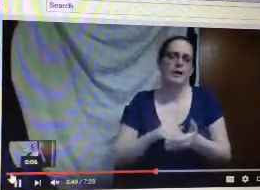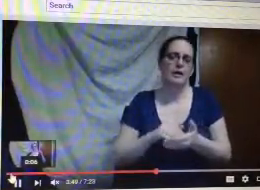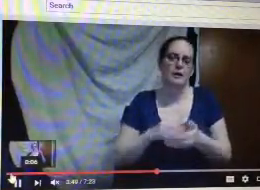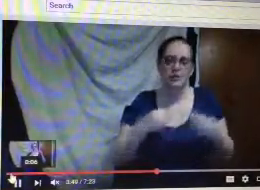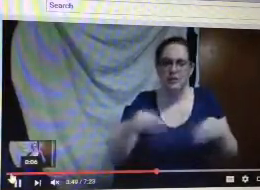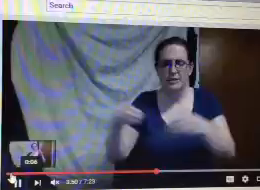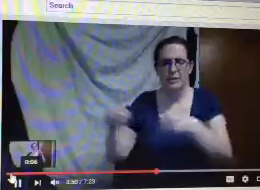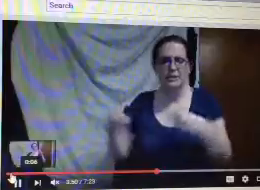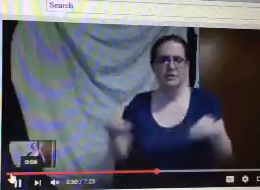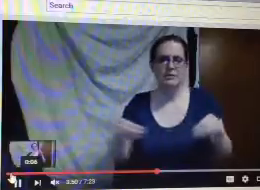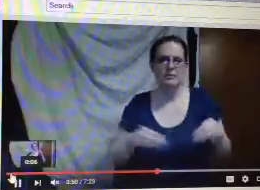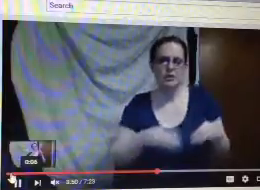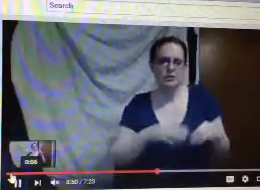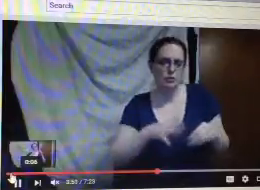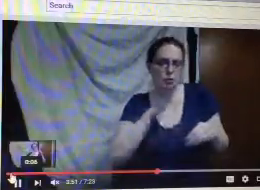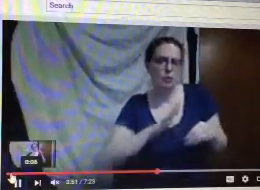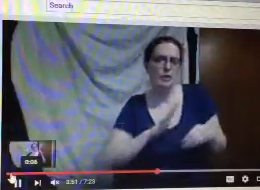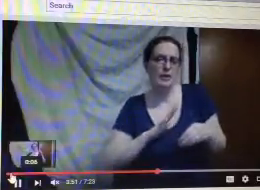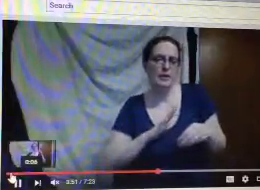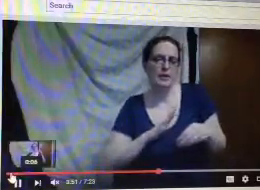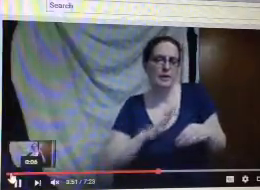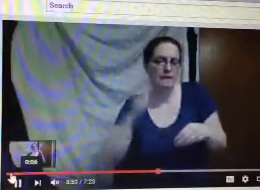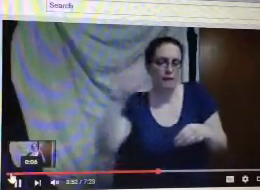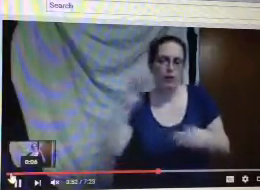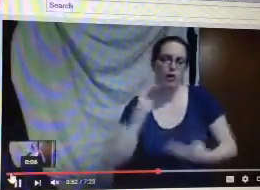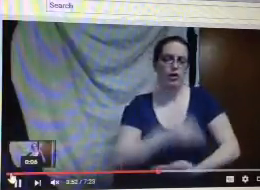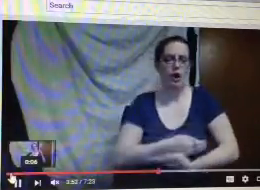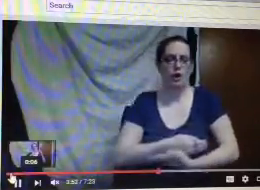and make some spending